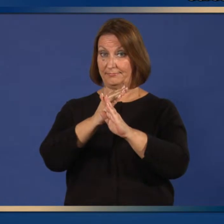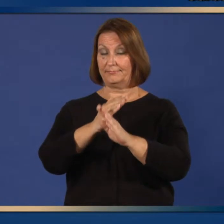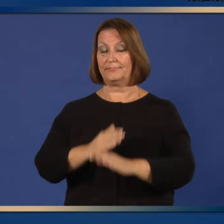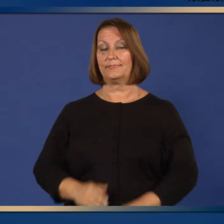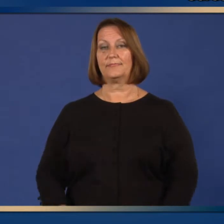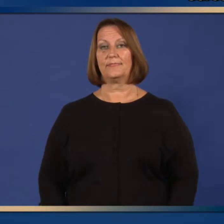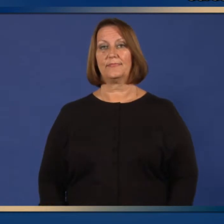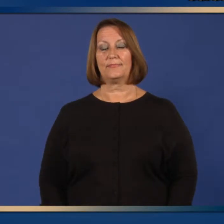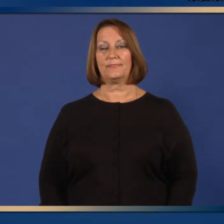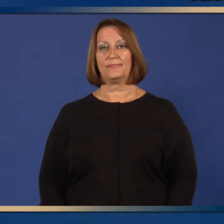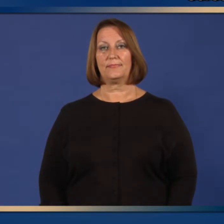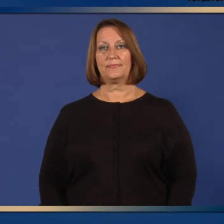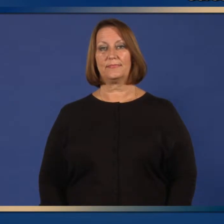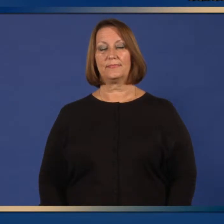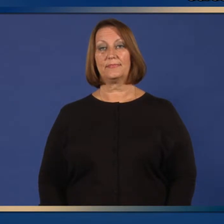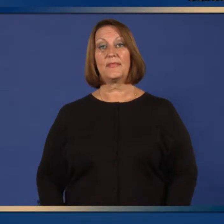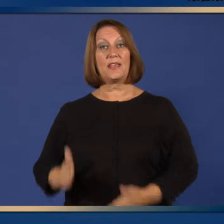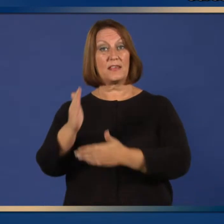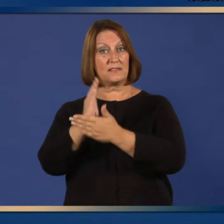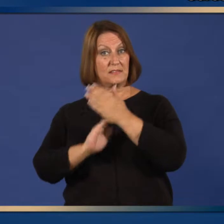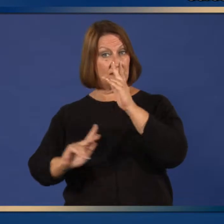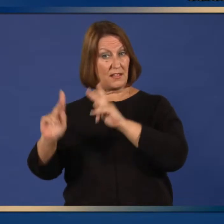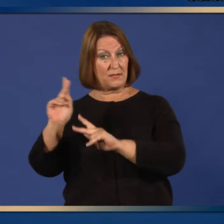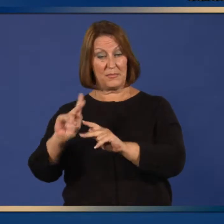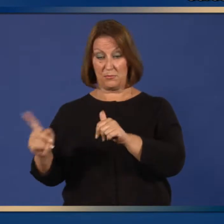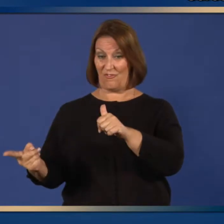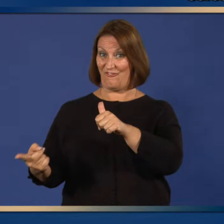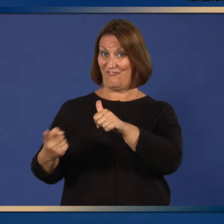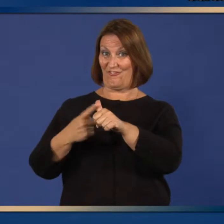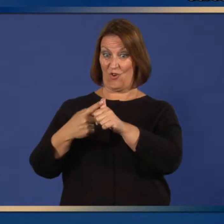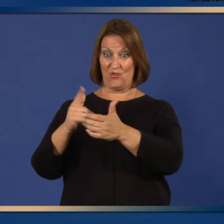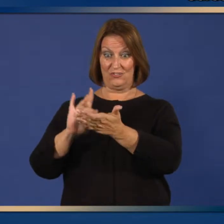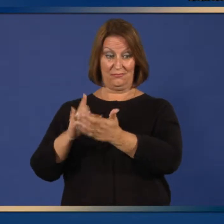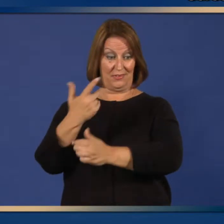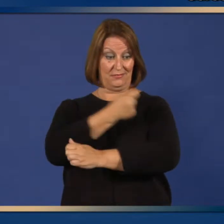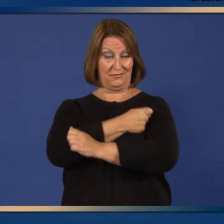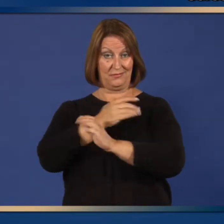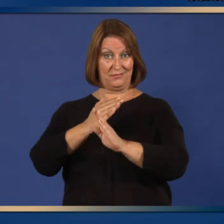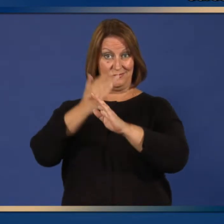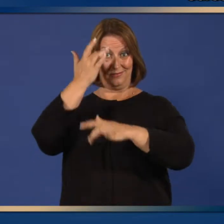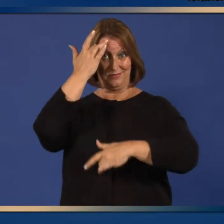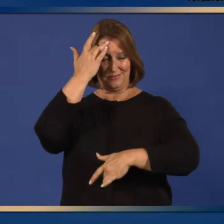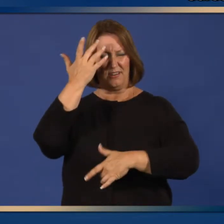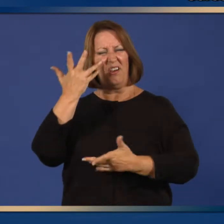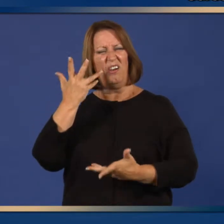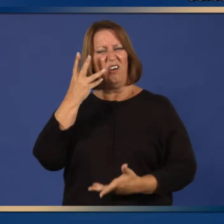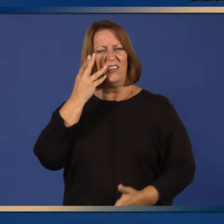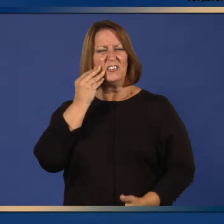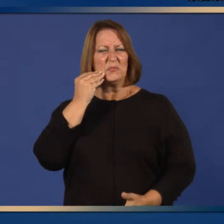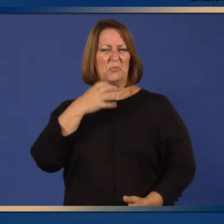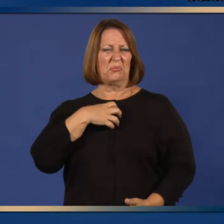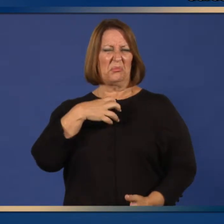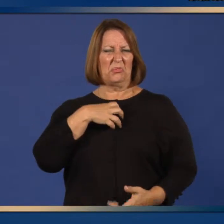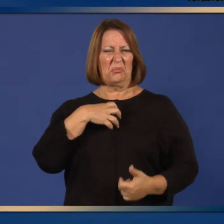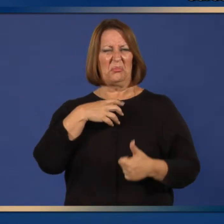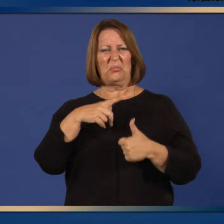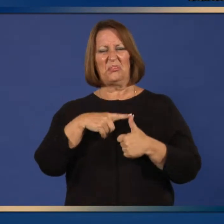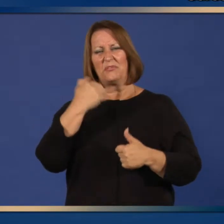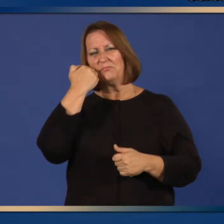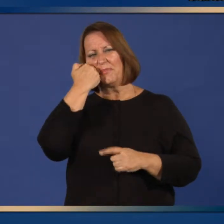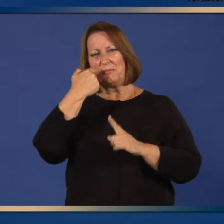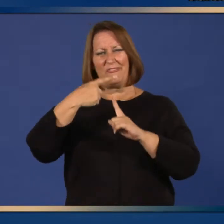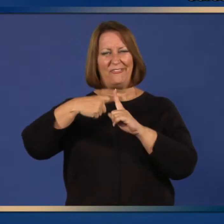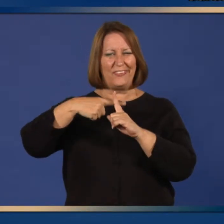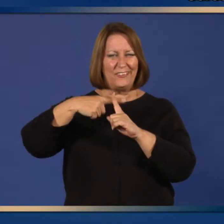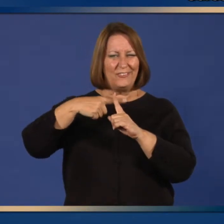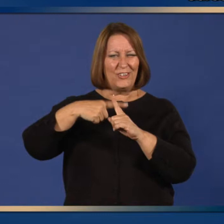Fever, malaise, myalgia, and other systemic symptoms most